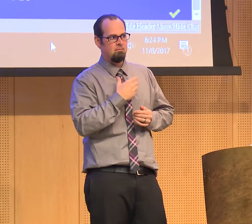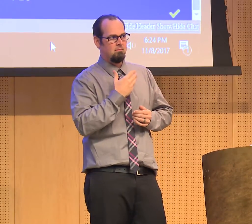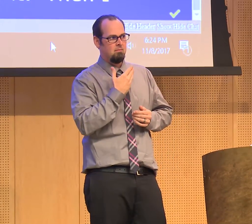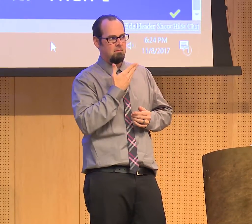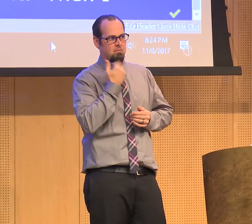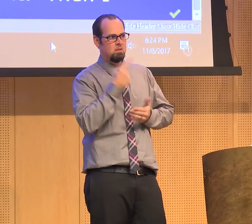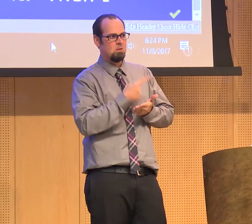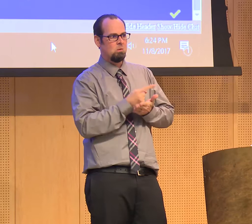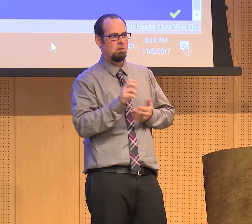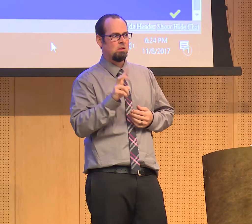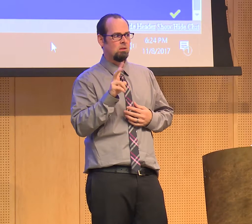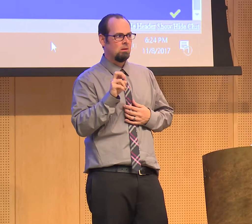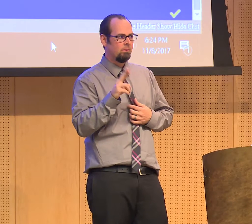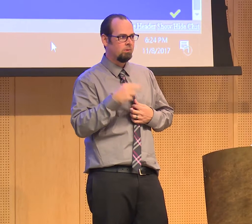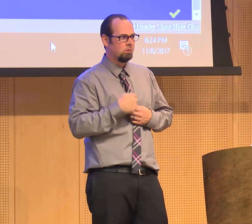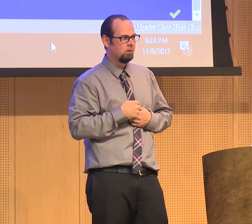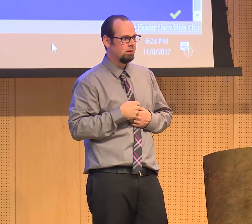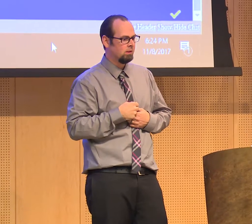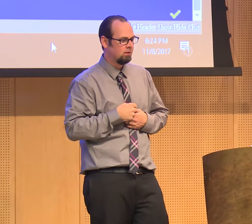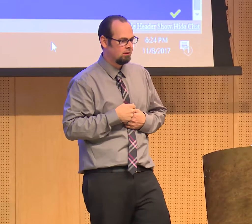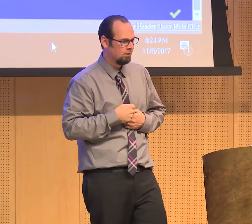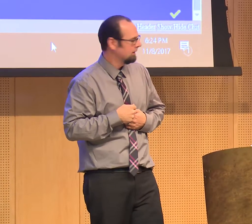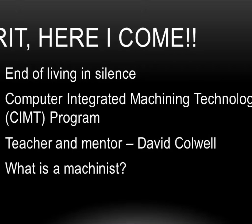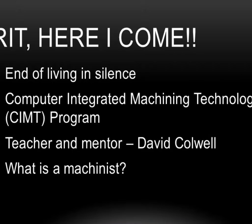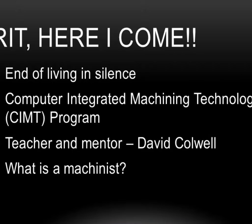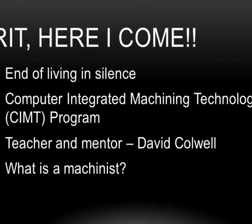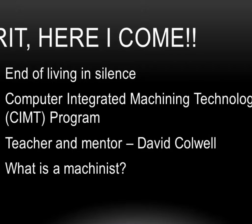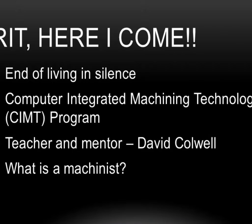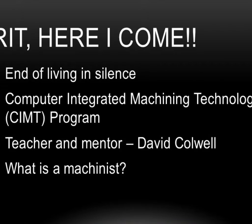probably one of my best weeks ever.